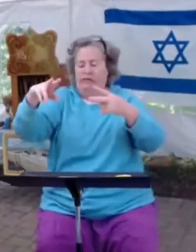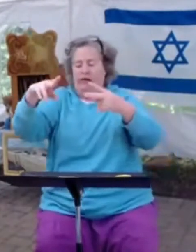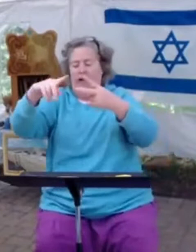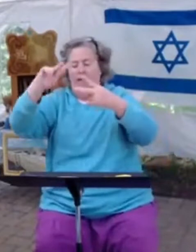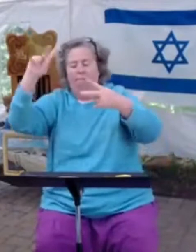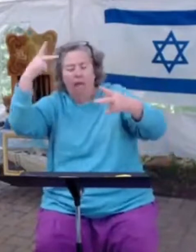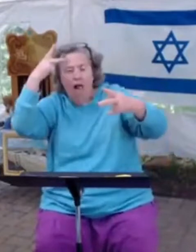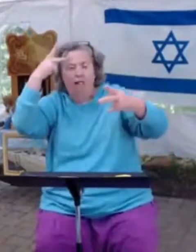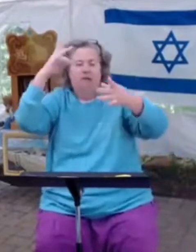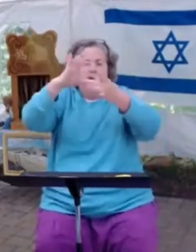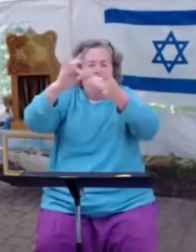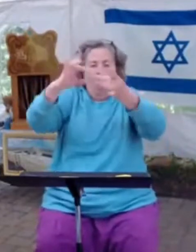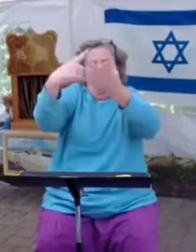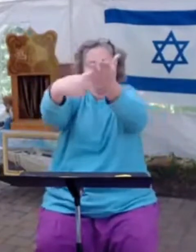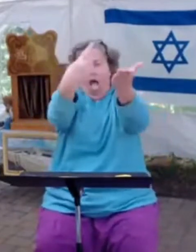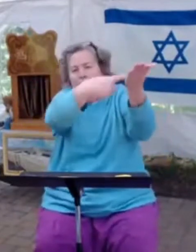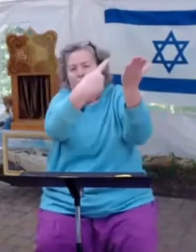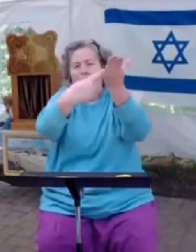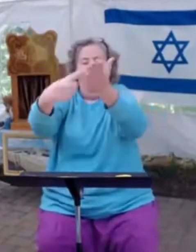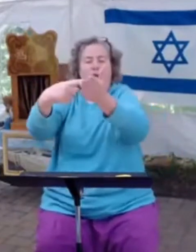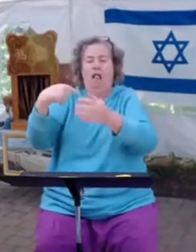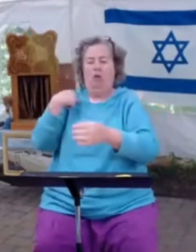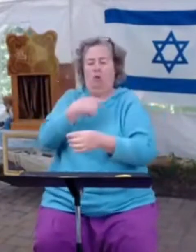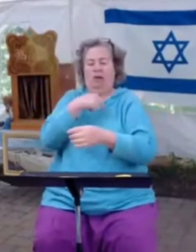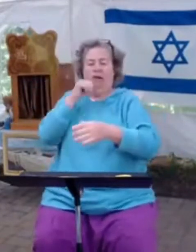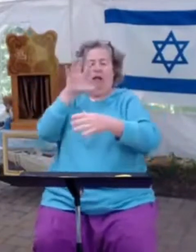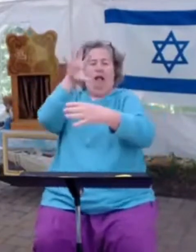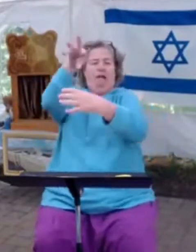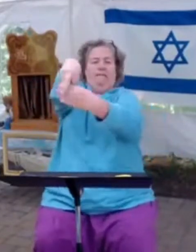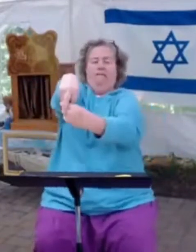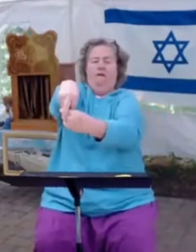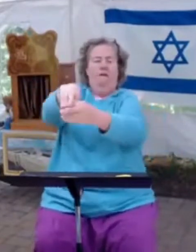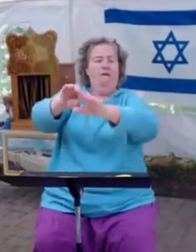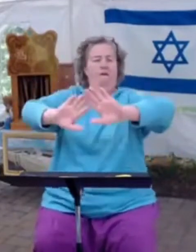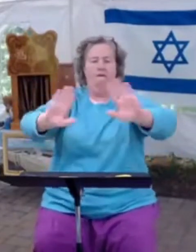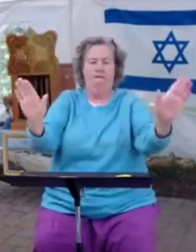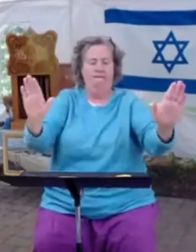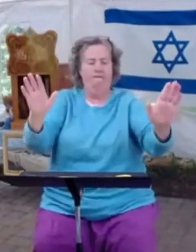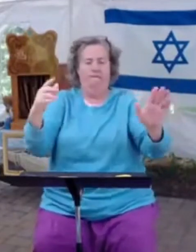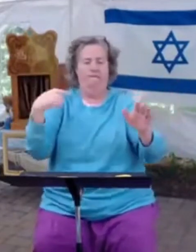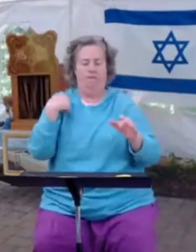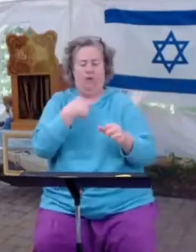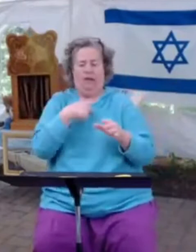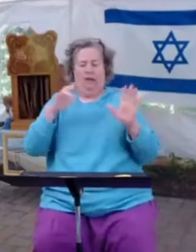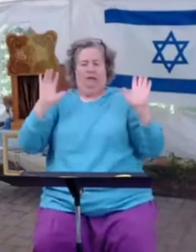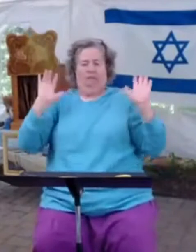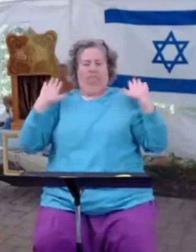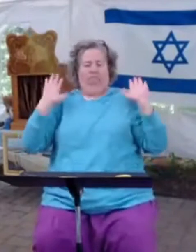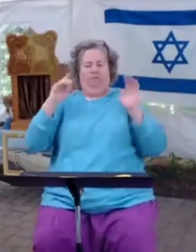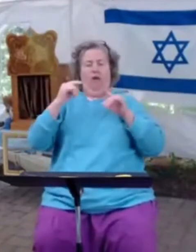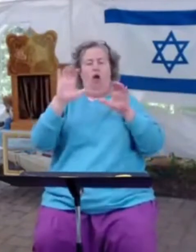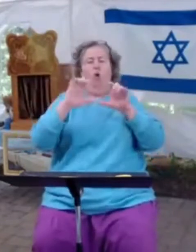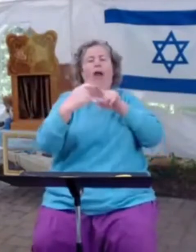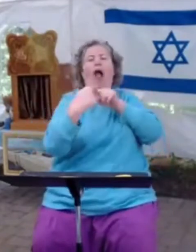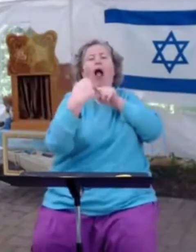We are still under the mandate of the first coming of Yeshua.